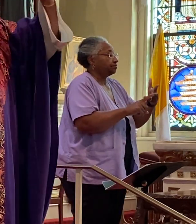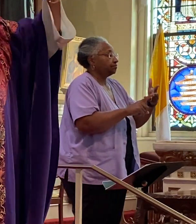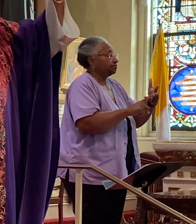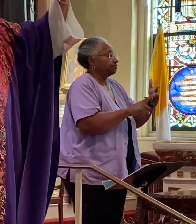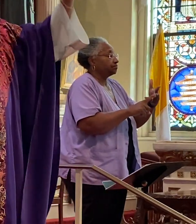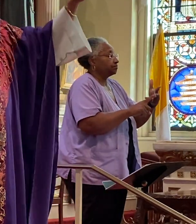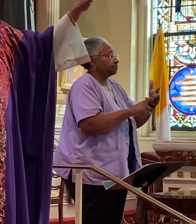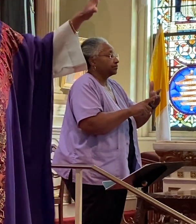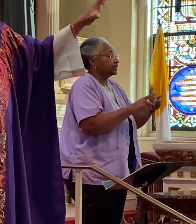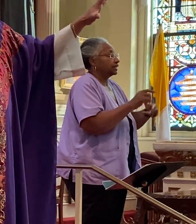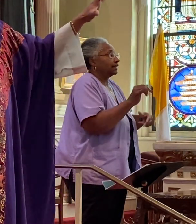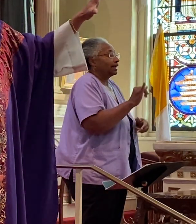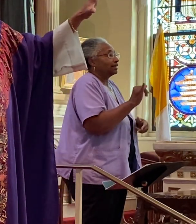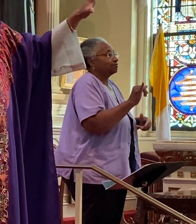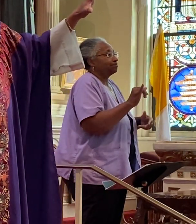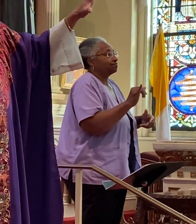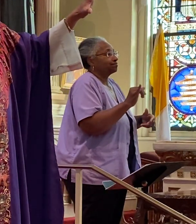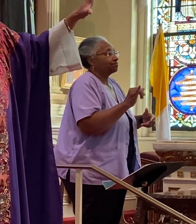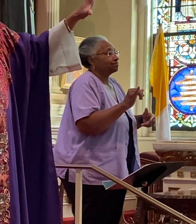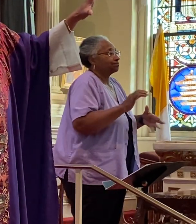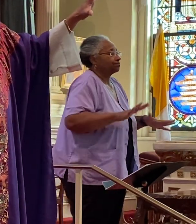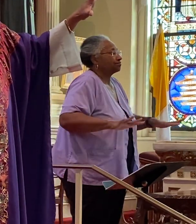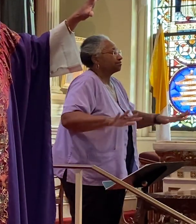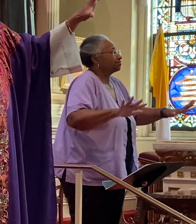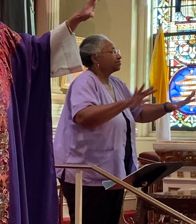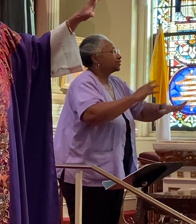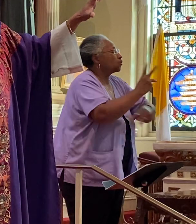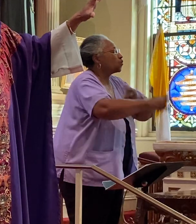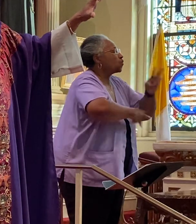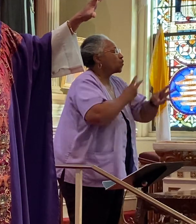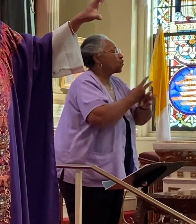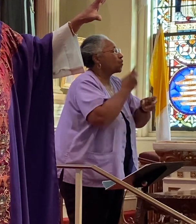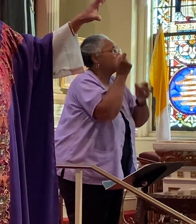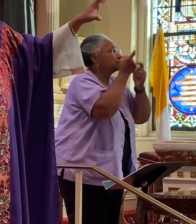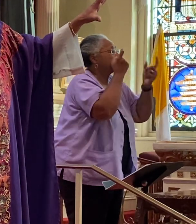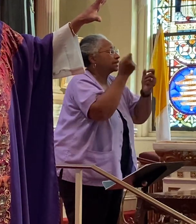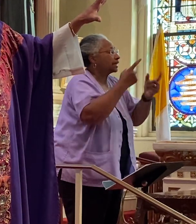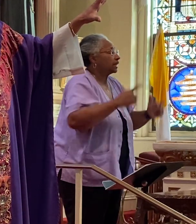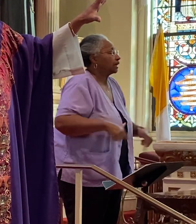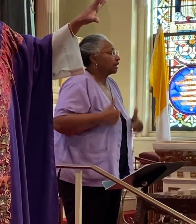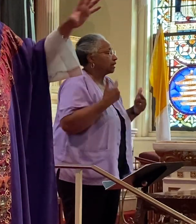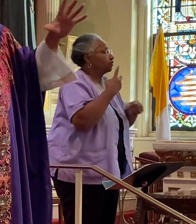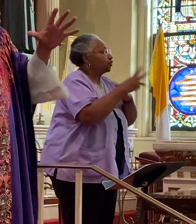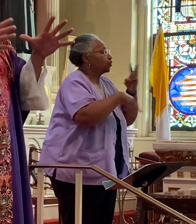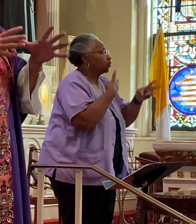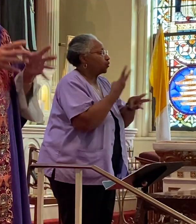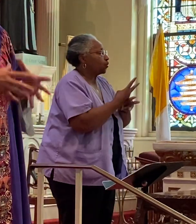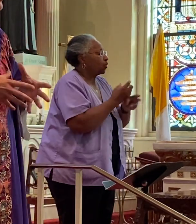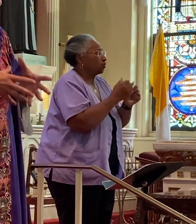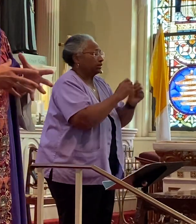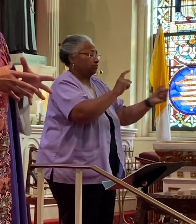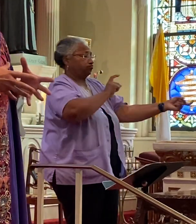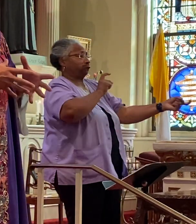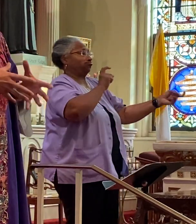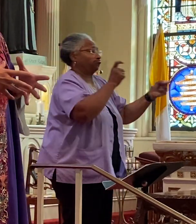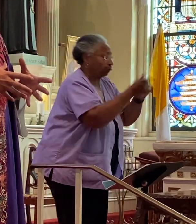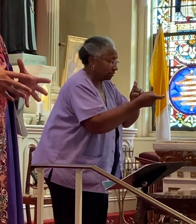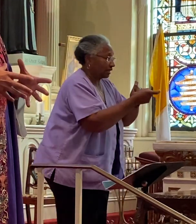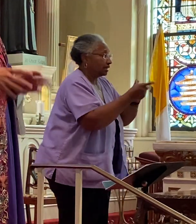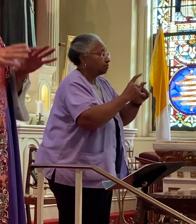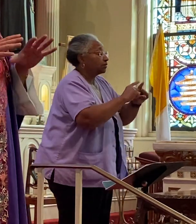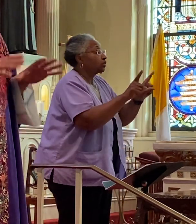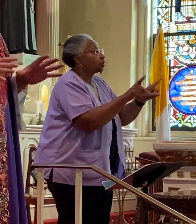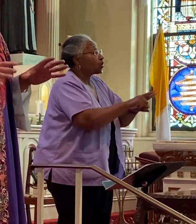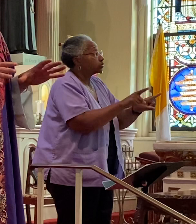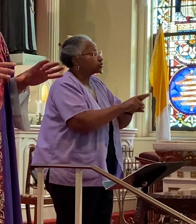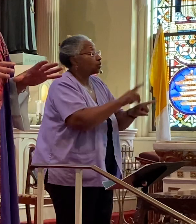like the global understanding that we live in a world of extreme temperatures, but there are also personal